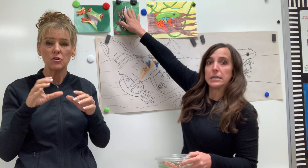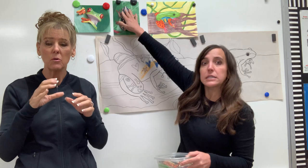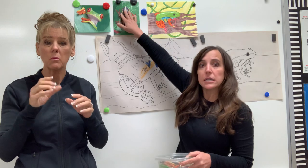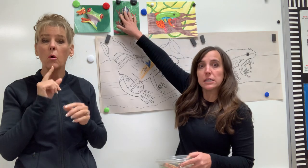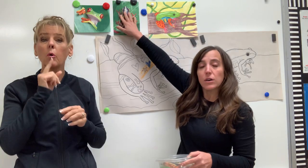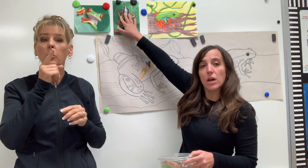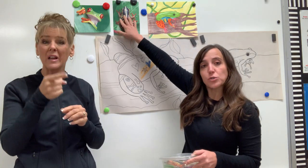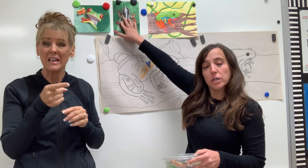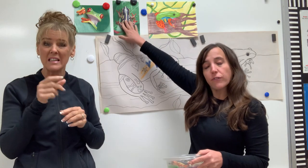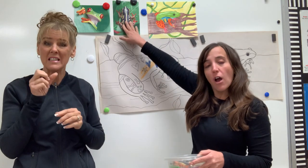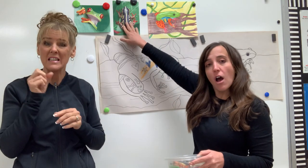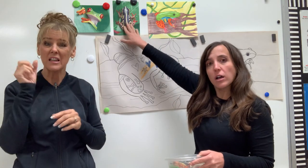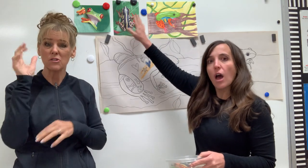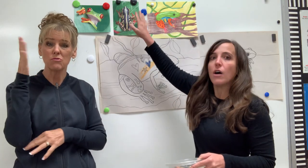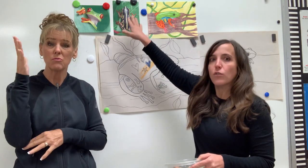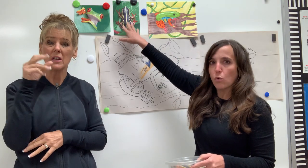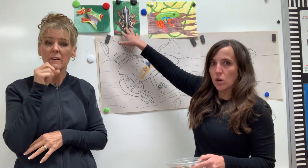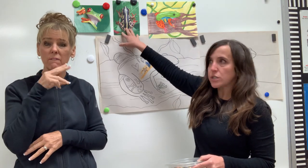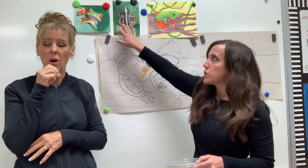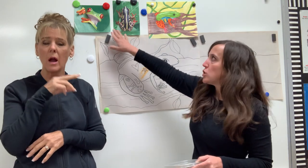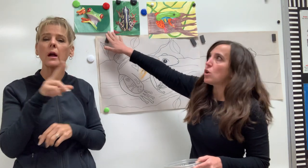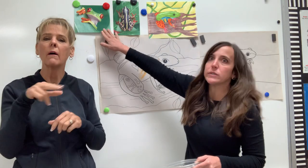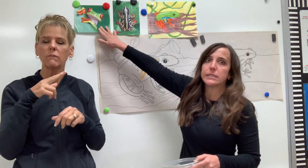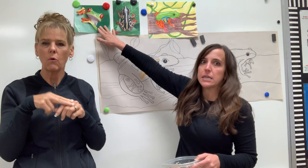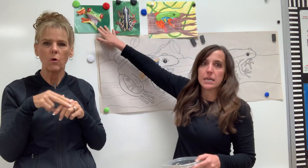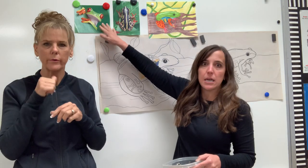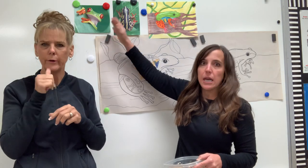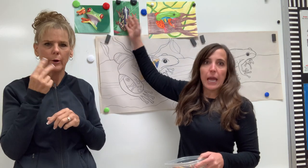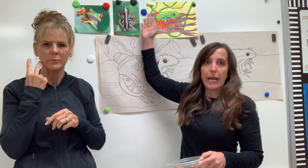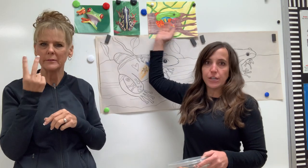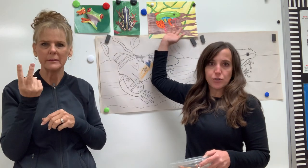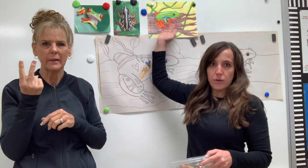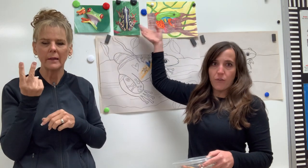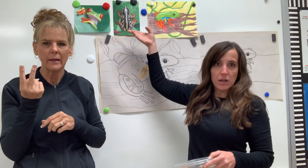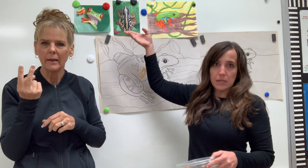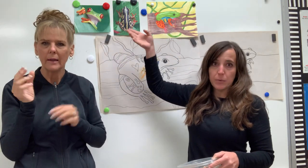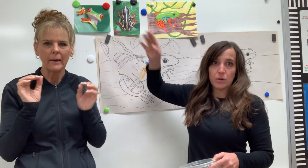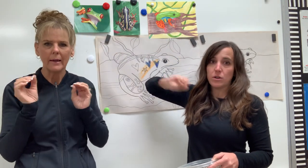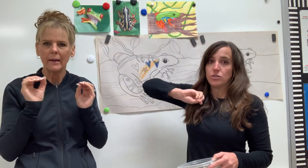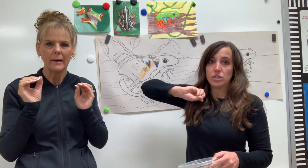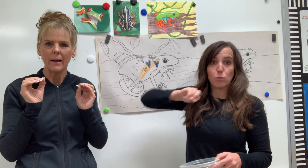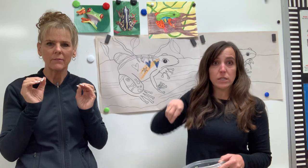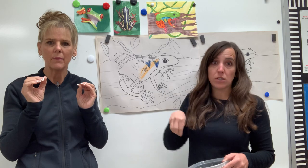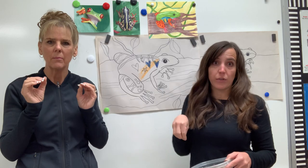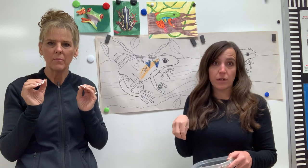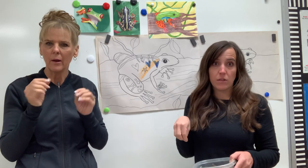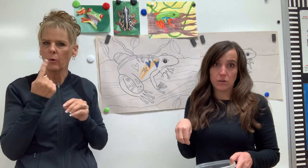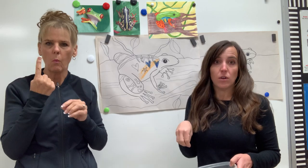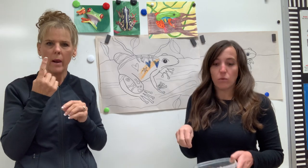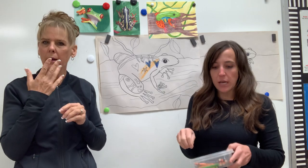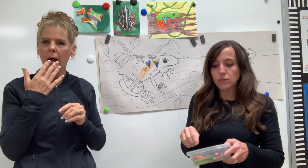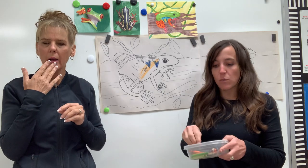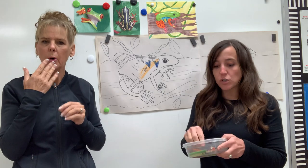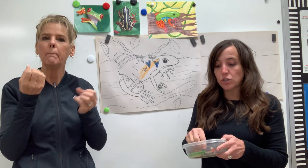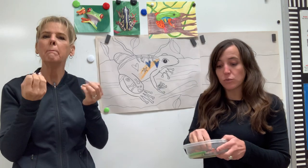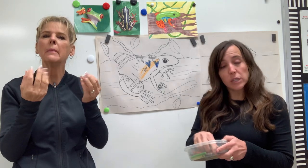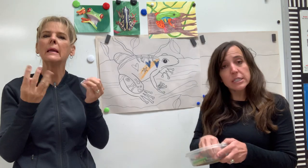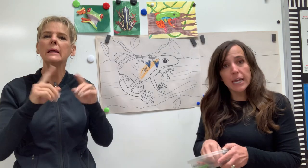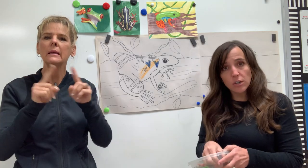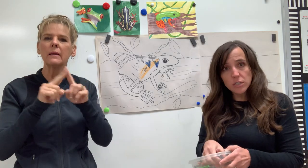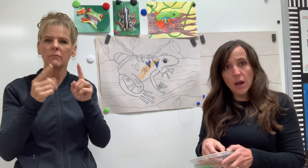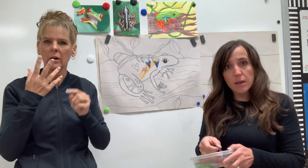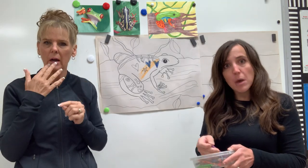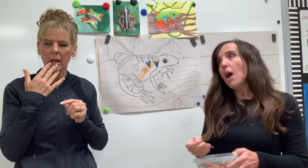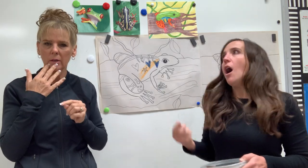more realistic tree frog, of course, you don't see any tree frogs up here that are just one solid color, okay? So I want you to